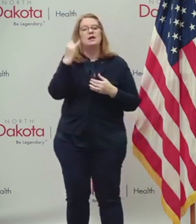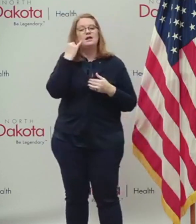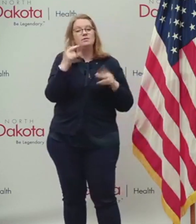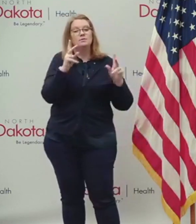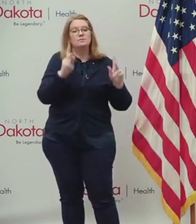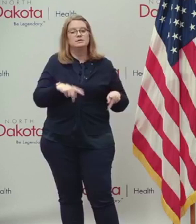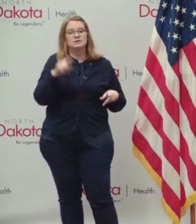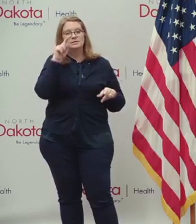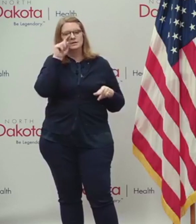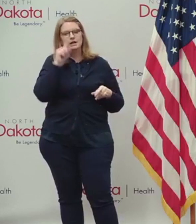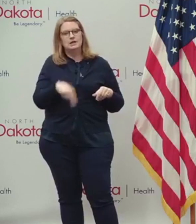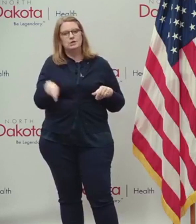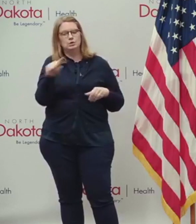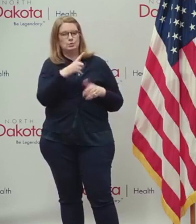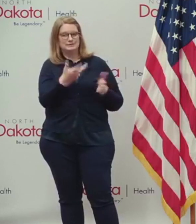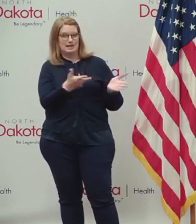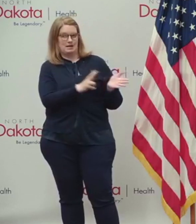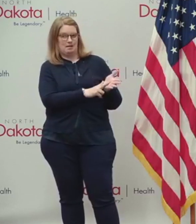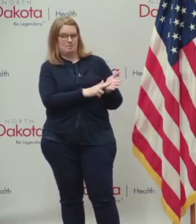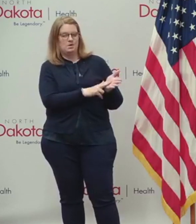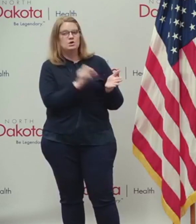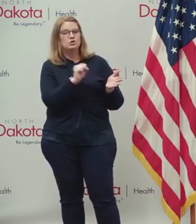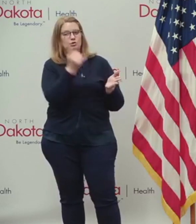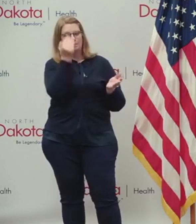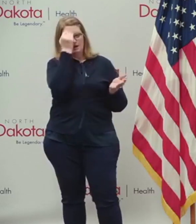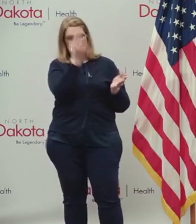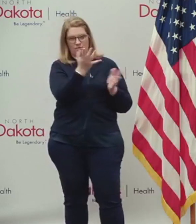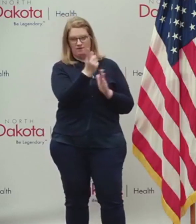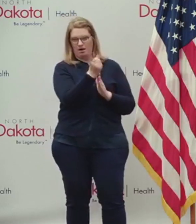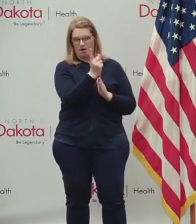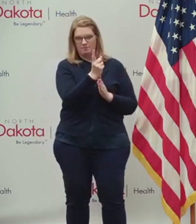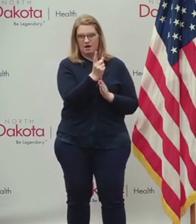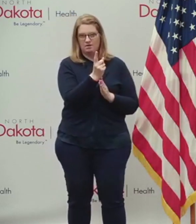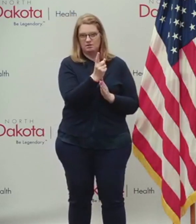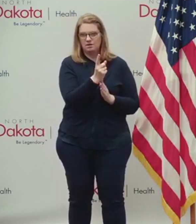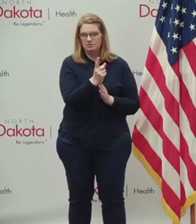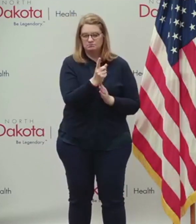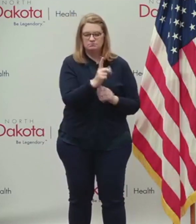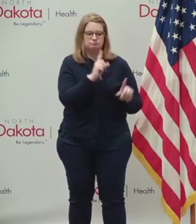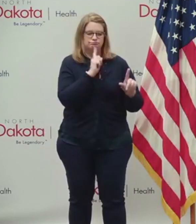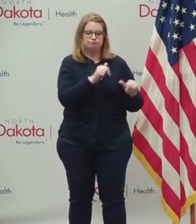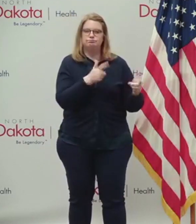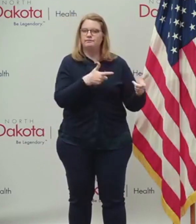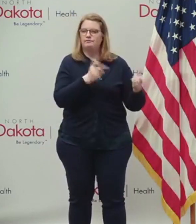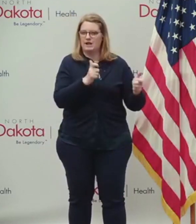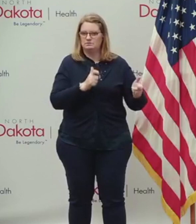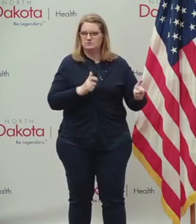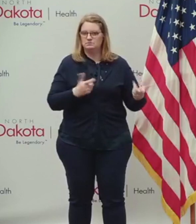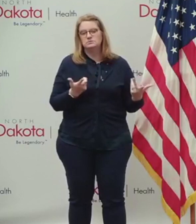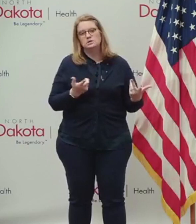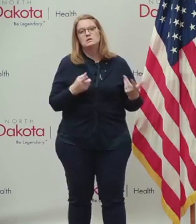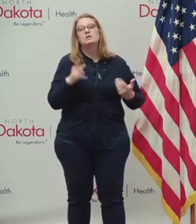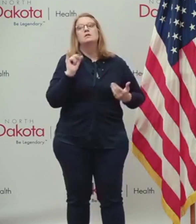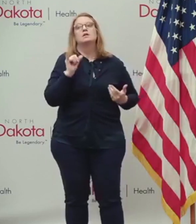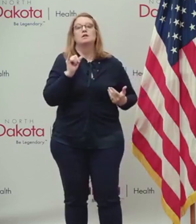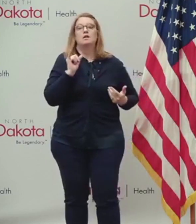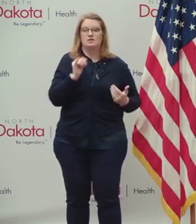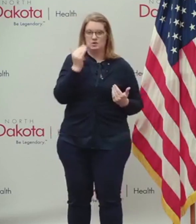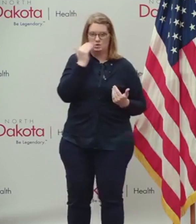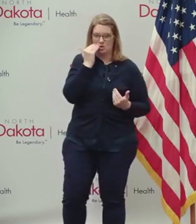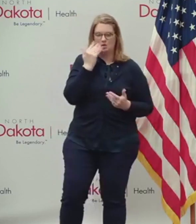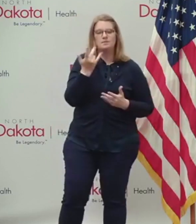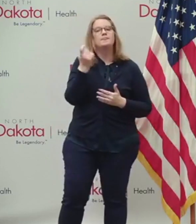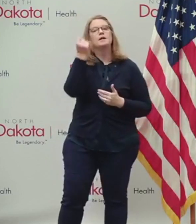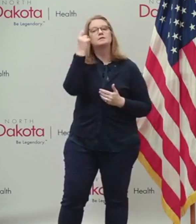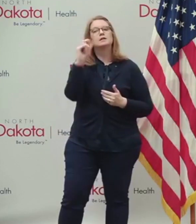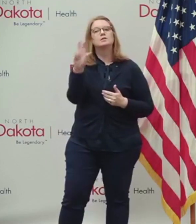you sign up for this, you could be notified automatically, get the results faster. That's going to help you make choices. There are new videos that are